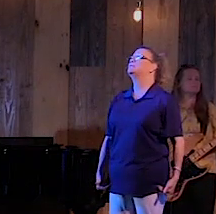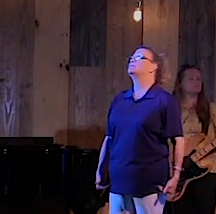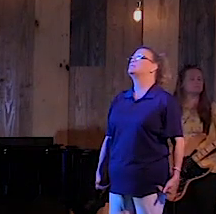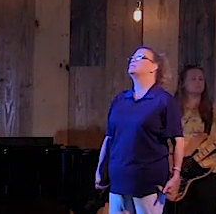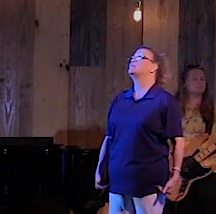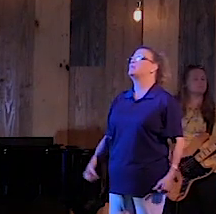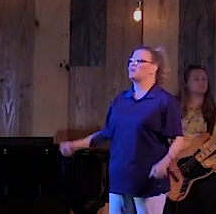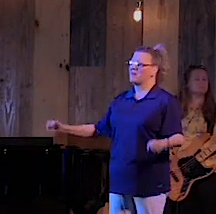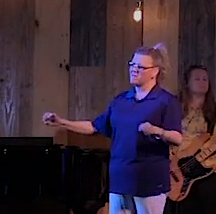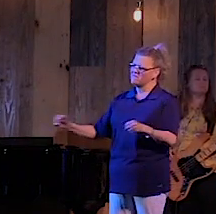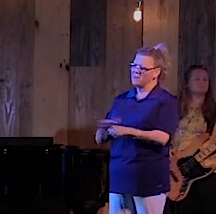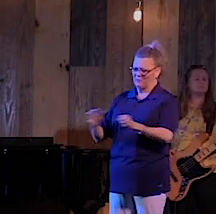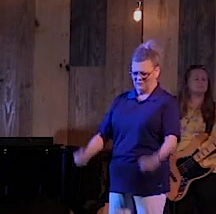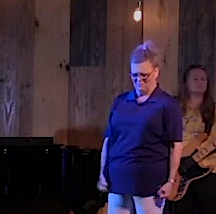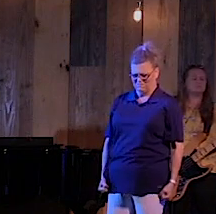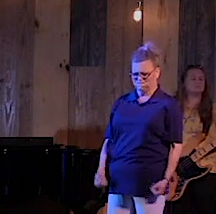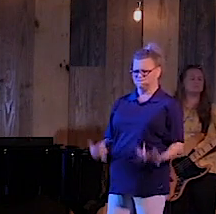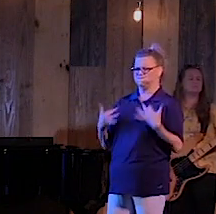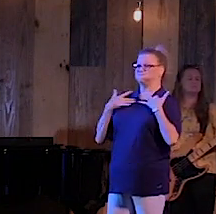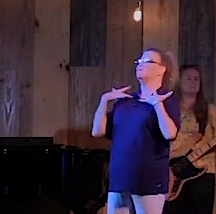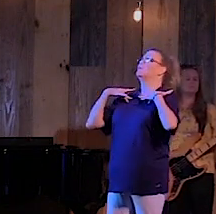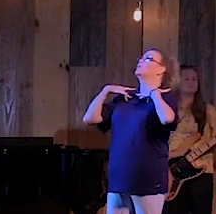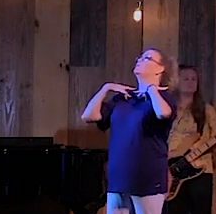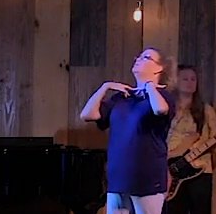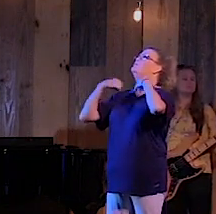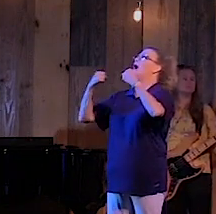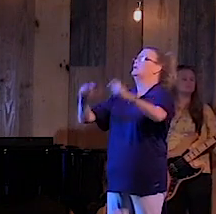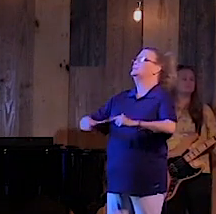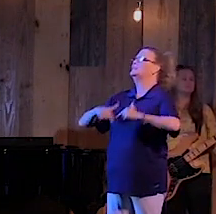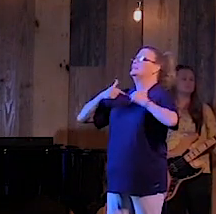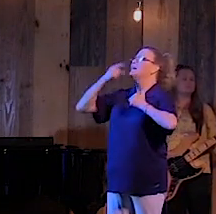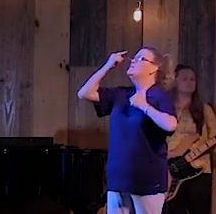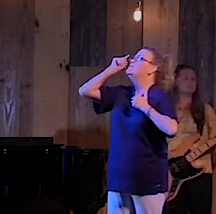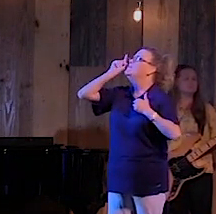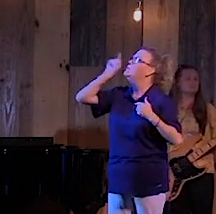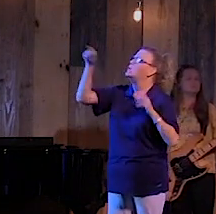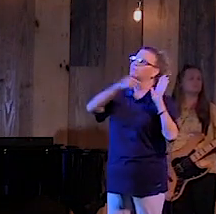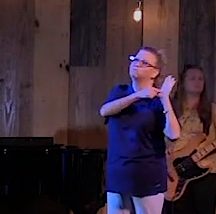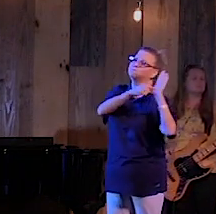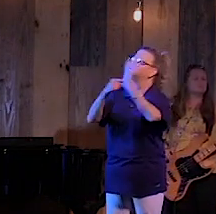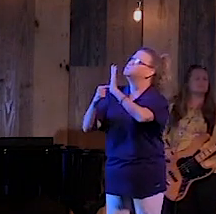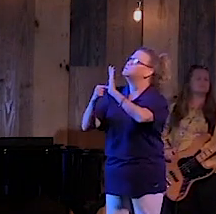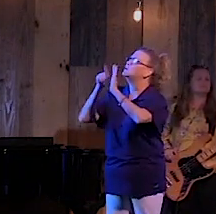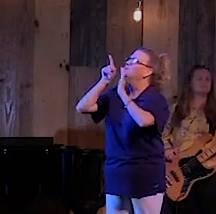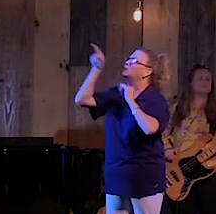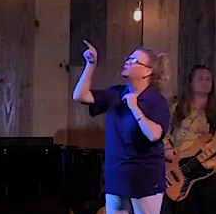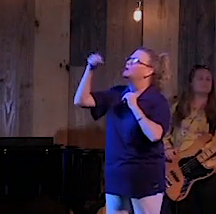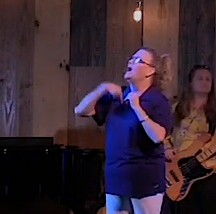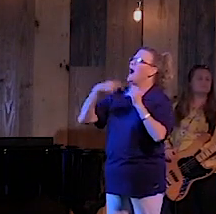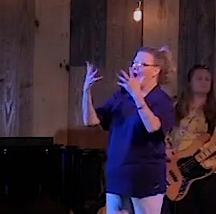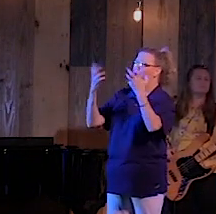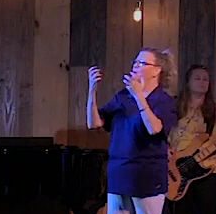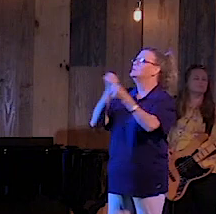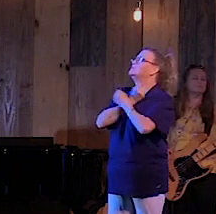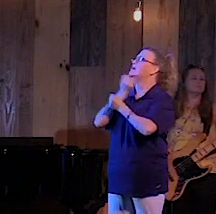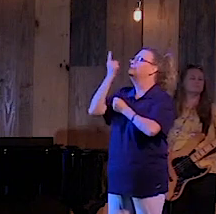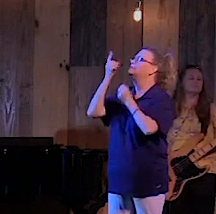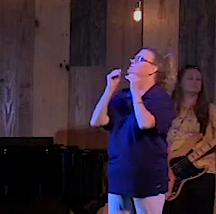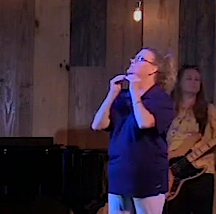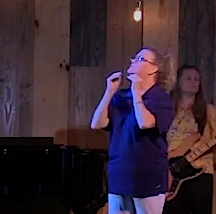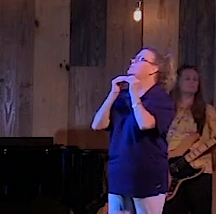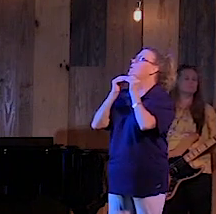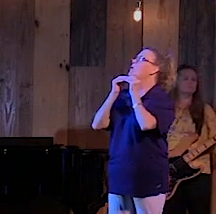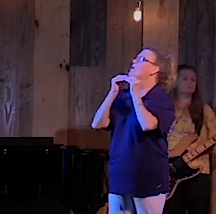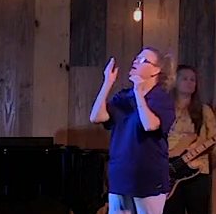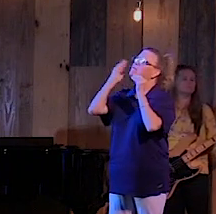Fill me with power to live for you. I want to love you more. I want to